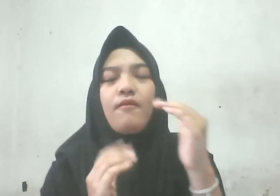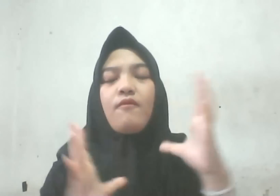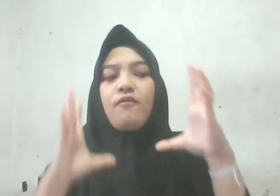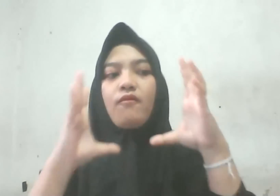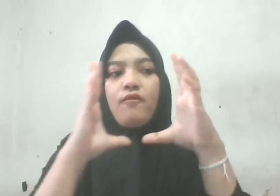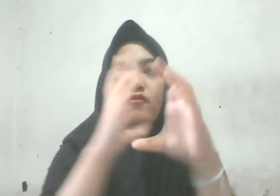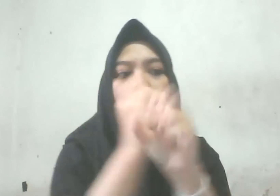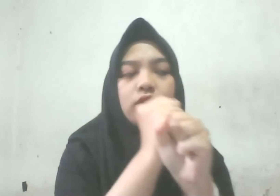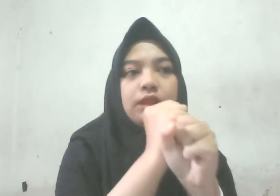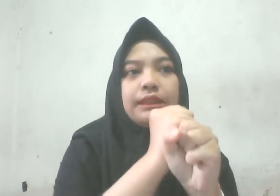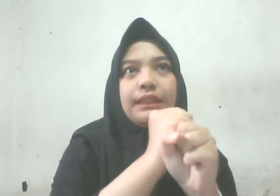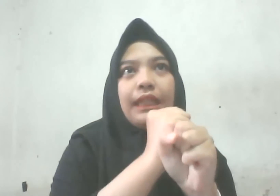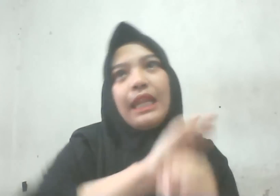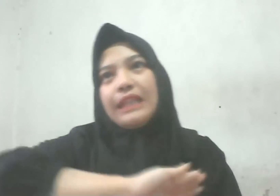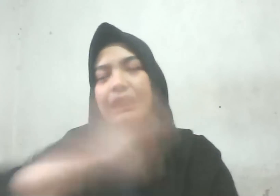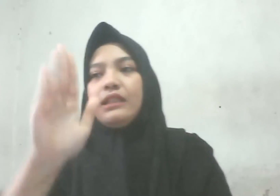anti-discriminatory